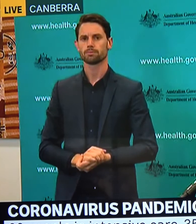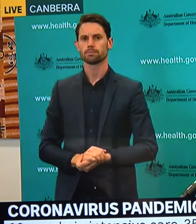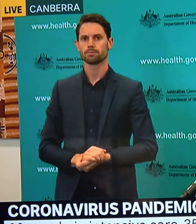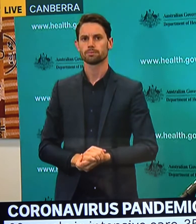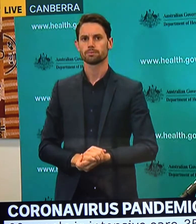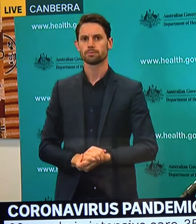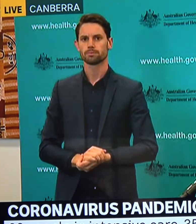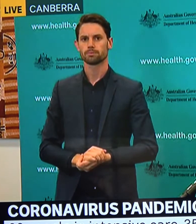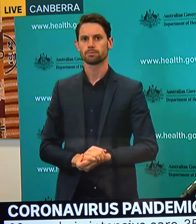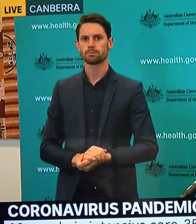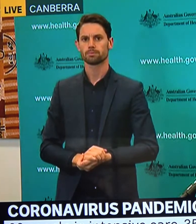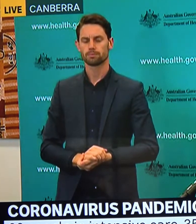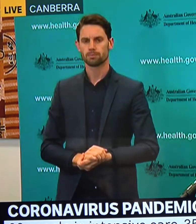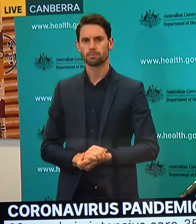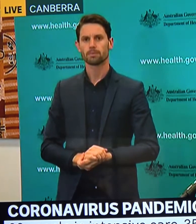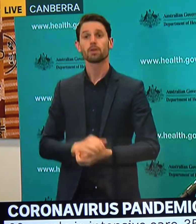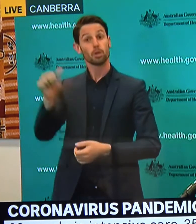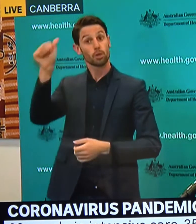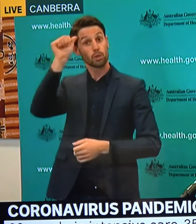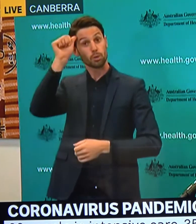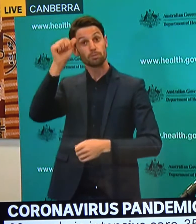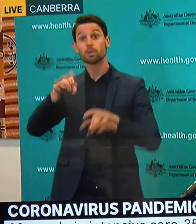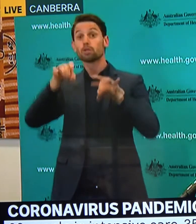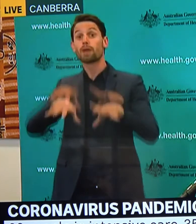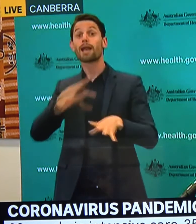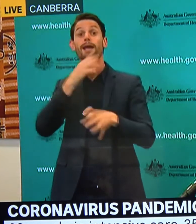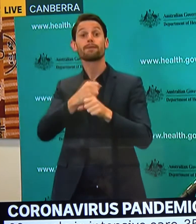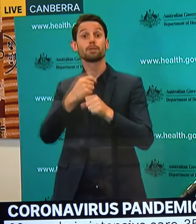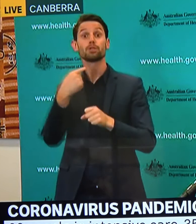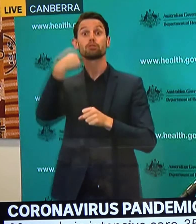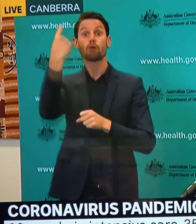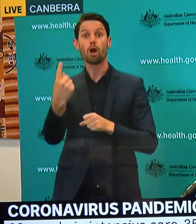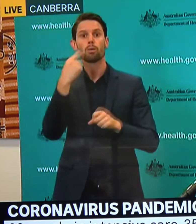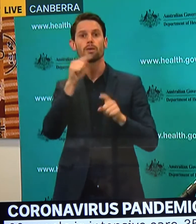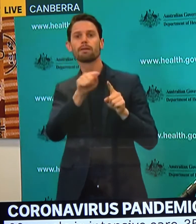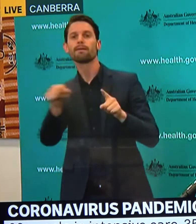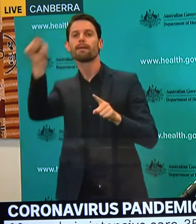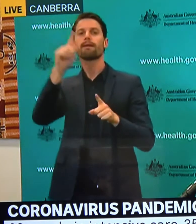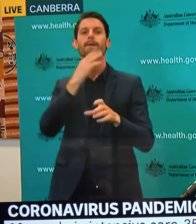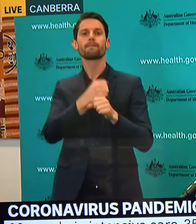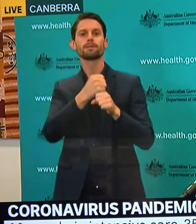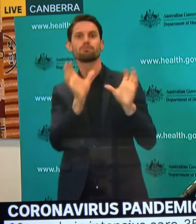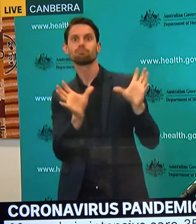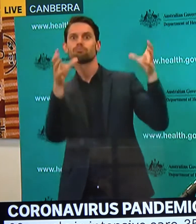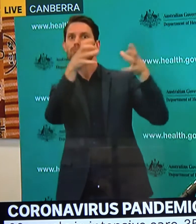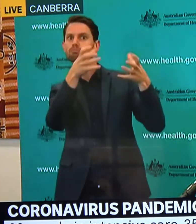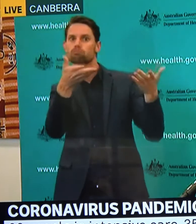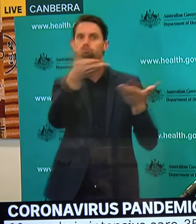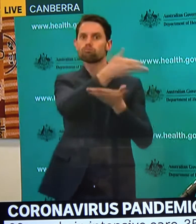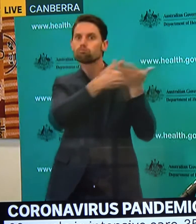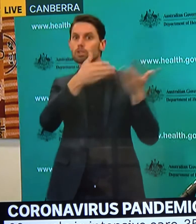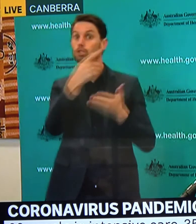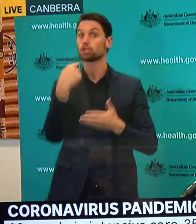various sources. Modelling will be discussed at National Cabinet tomorrow, as was forecast by the Prime Minister